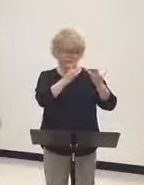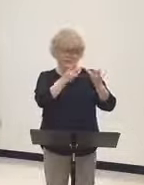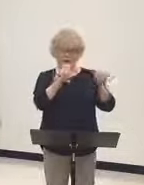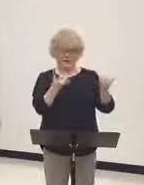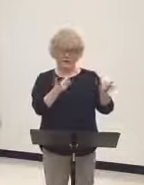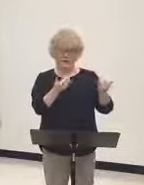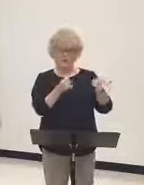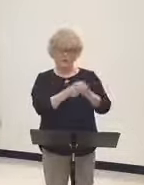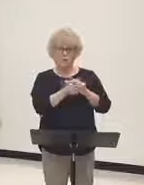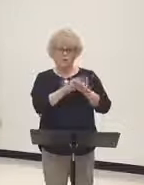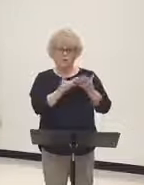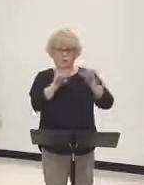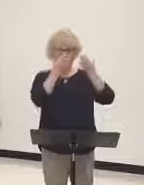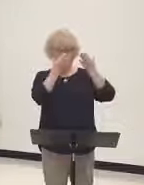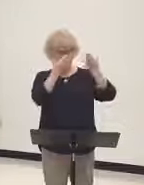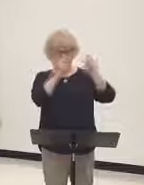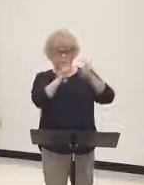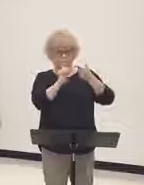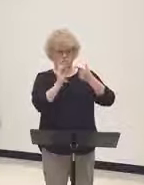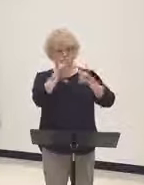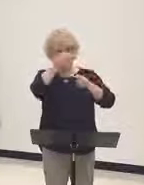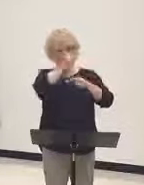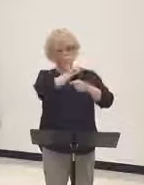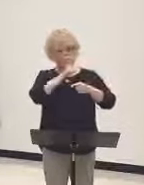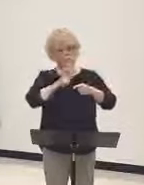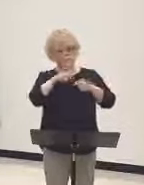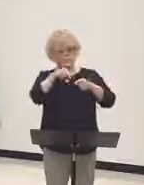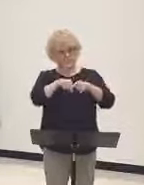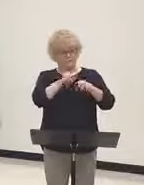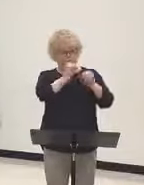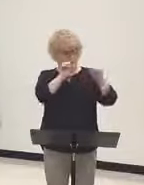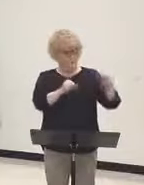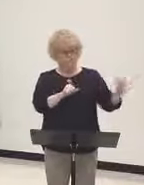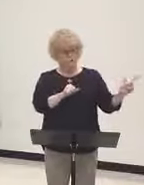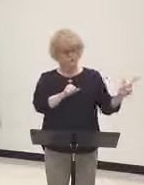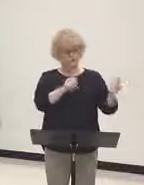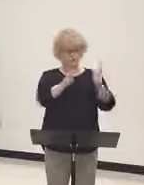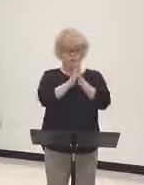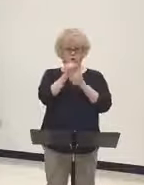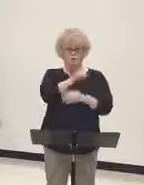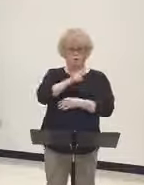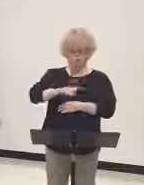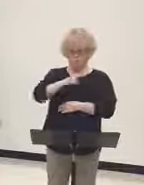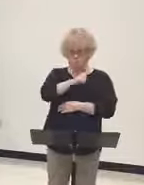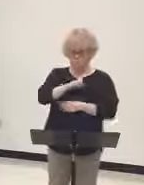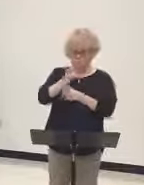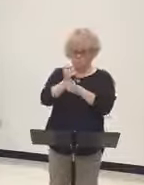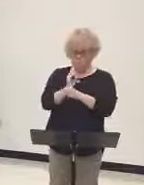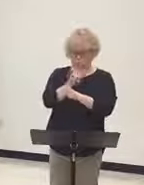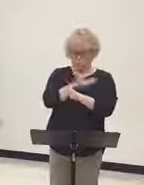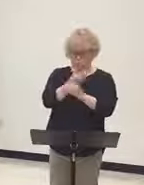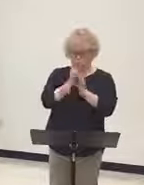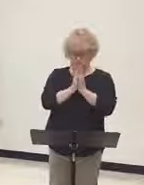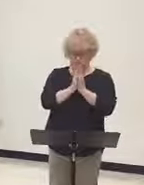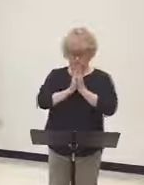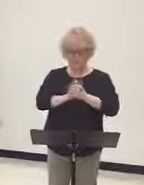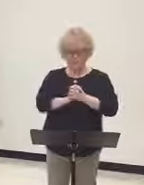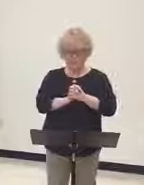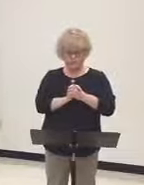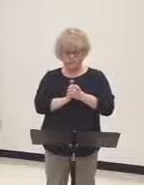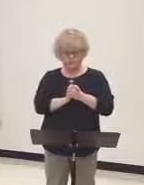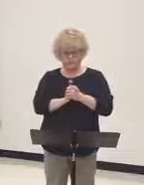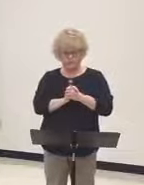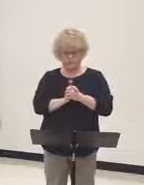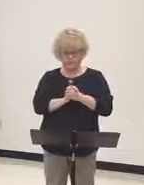today may be offered to our Lord at this altar, we pray to the Lord. Lord, receive